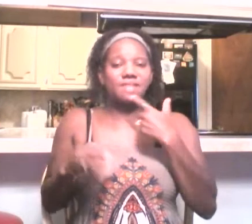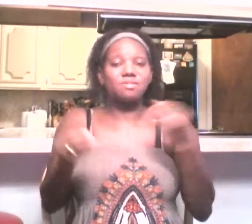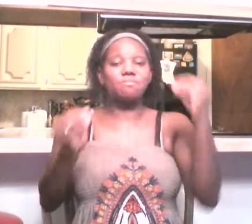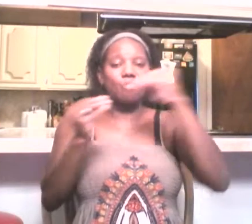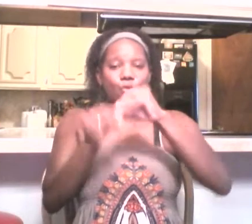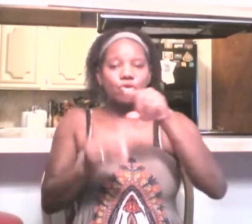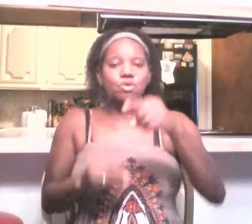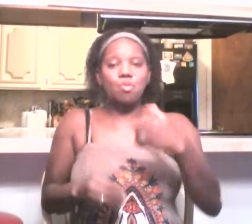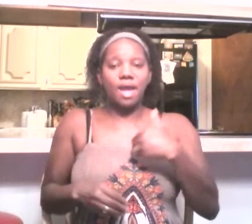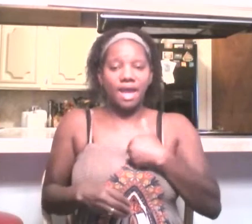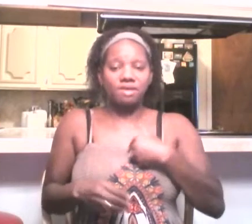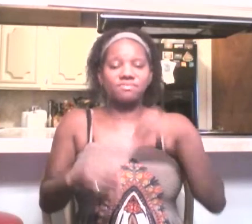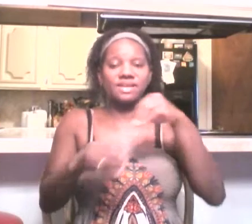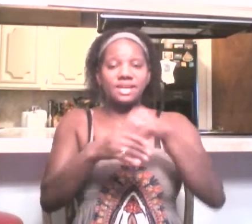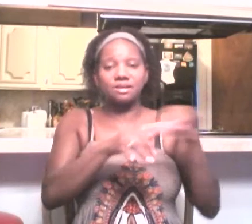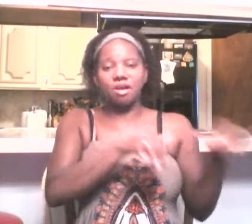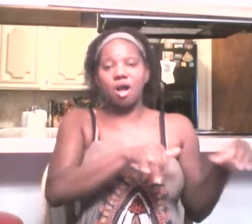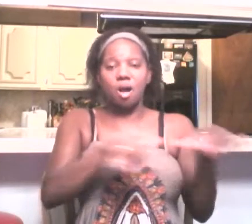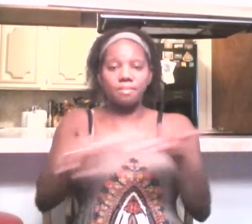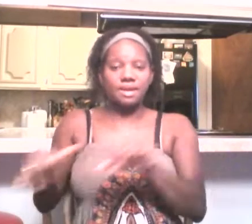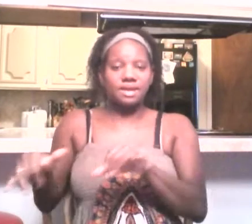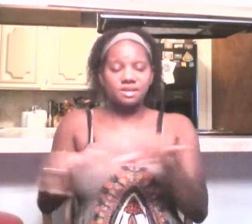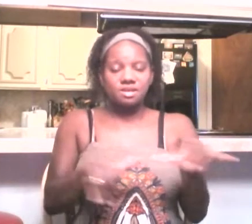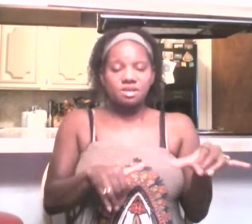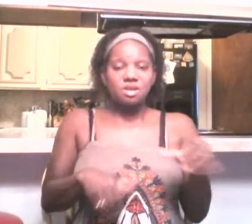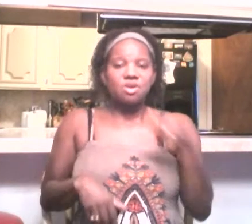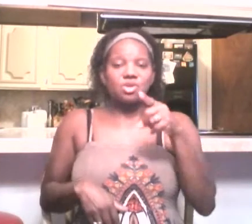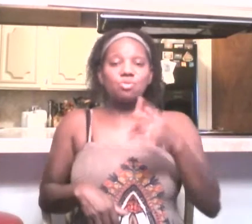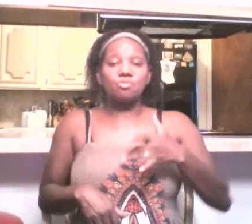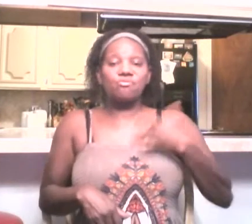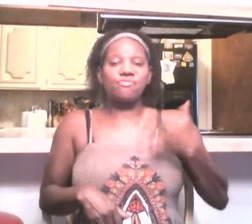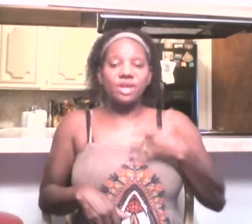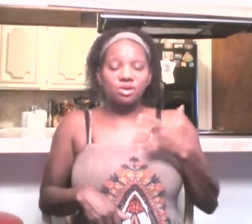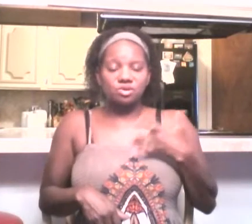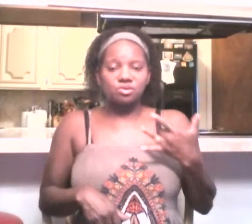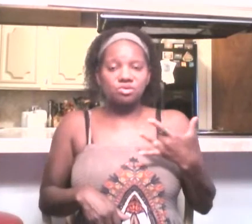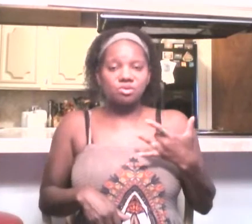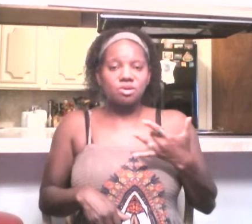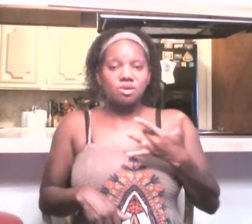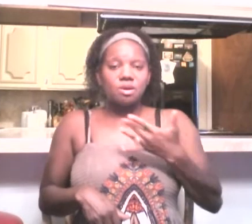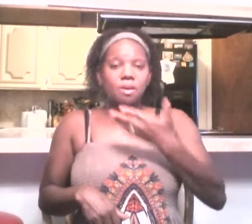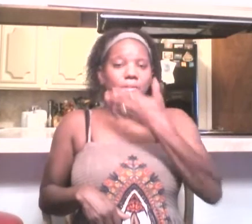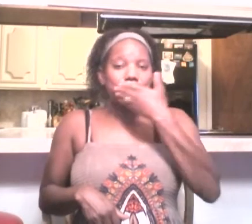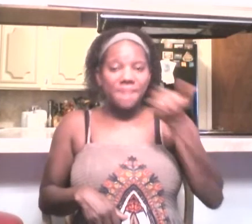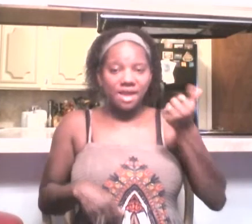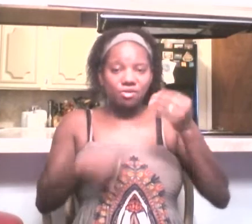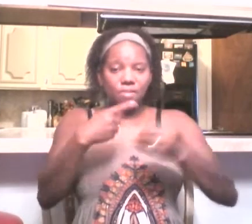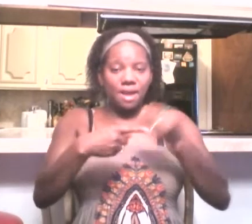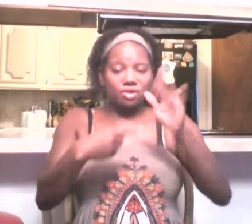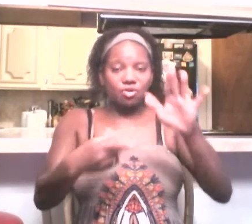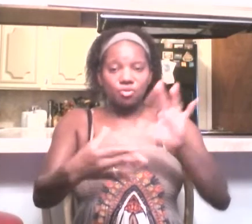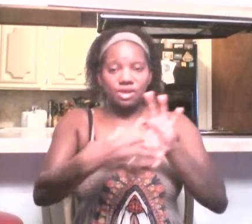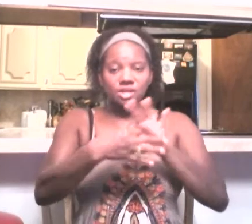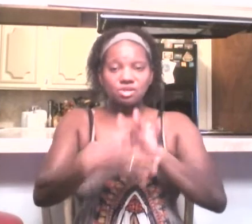the more you have in common, you will feel better about your